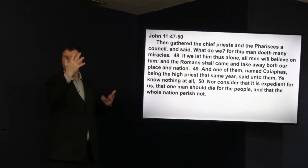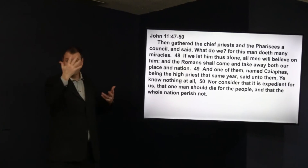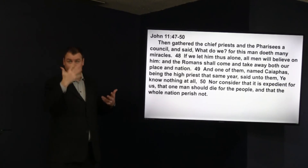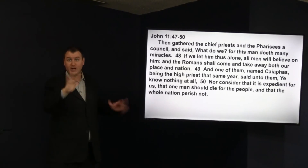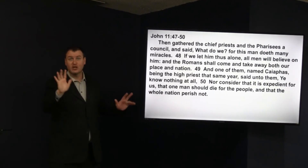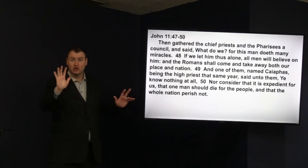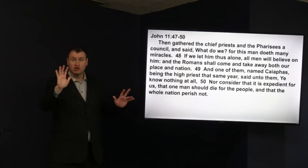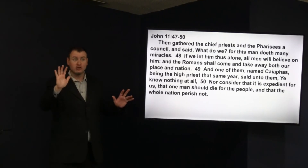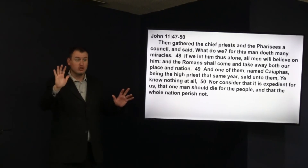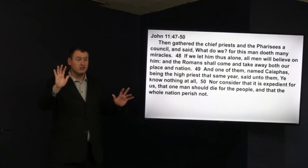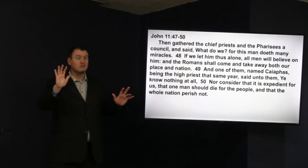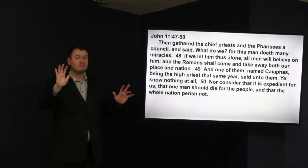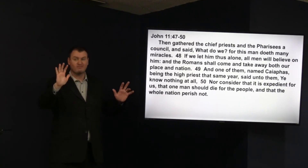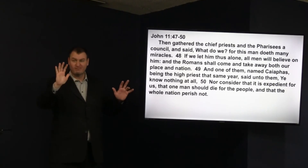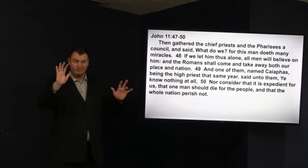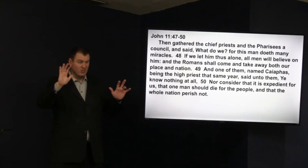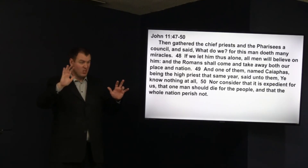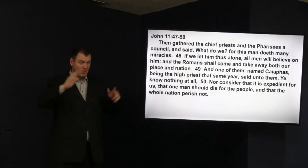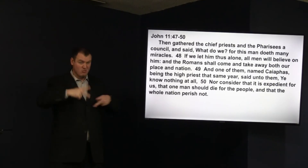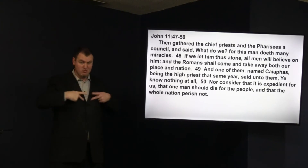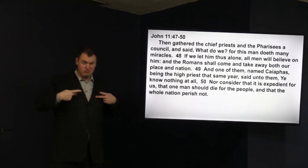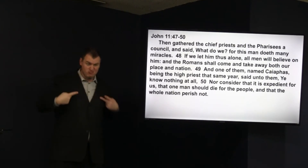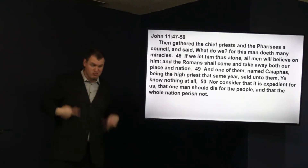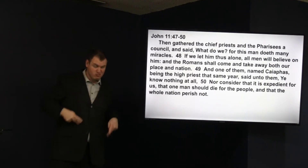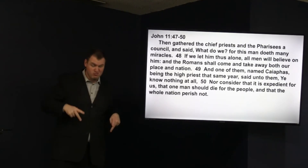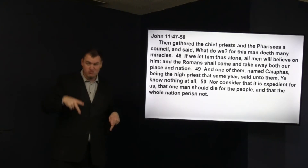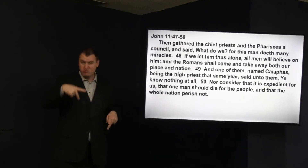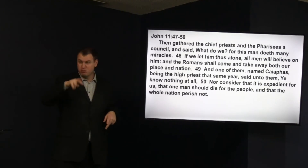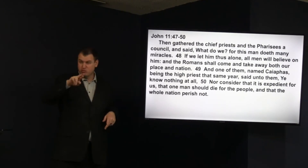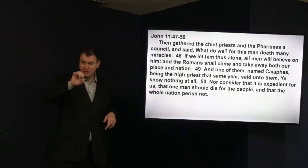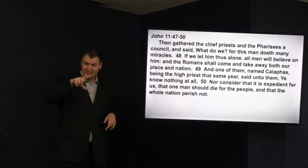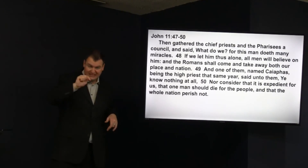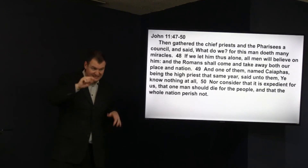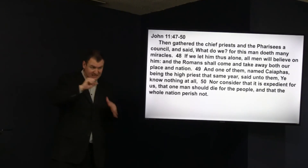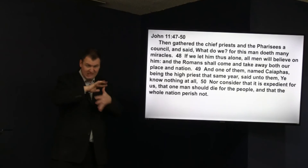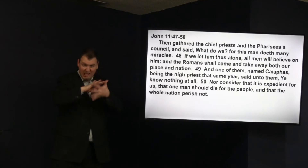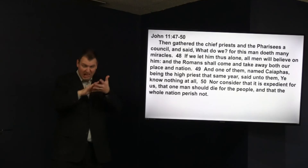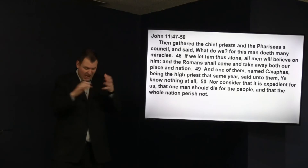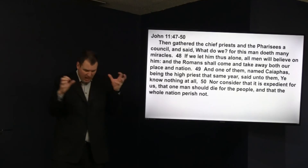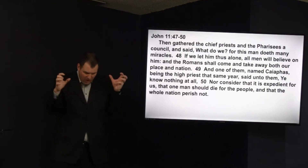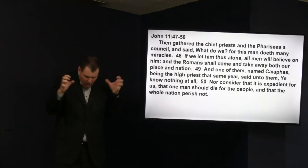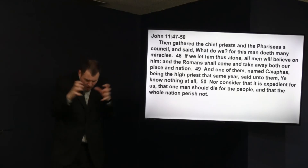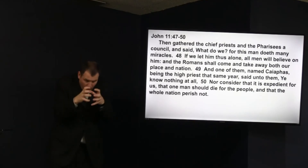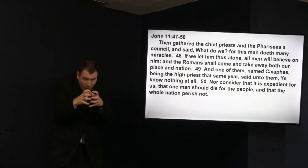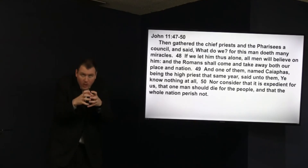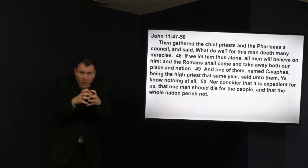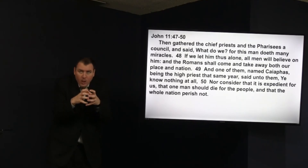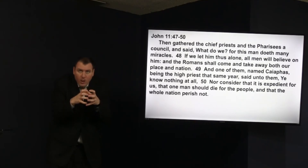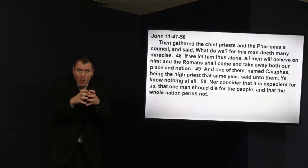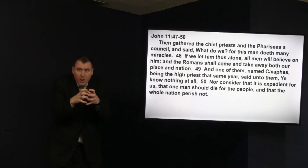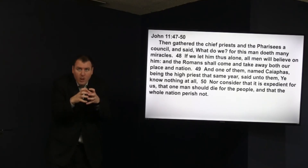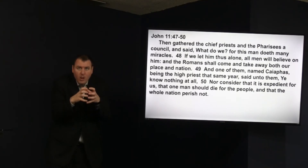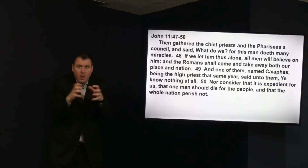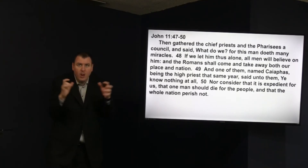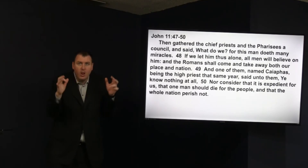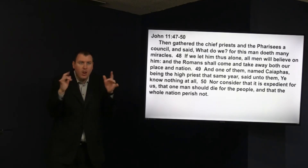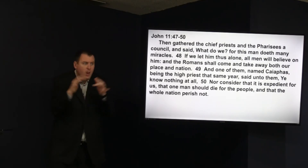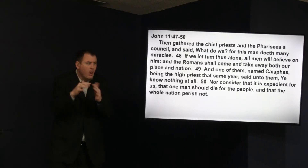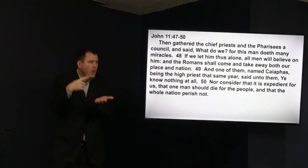After Lazarus was raised, the priests all gathered